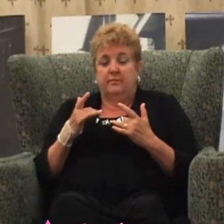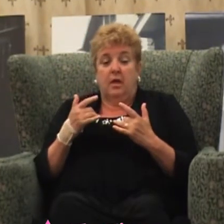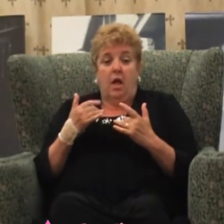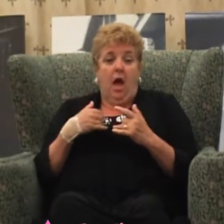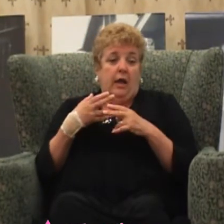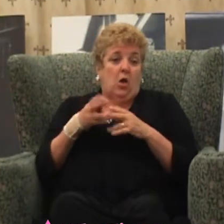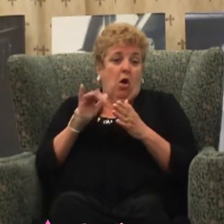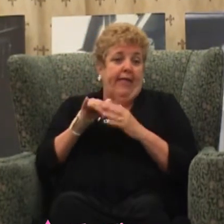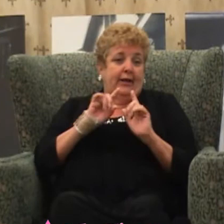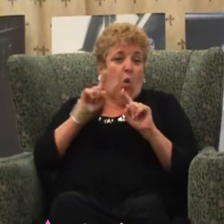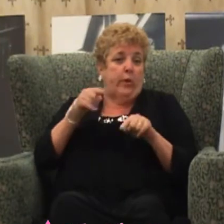You know,